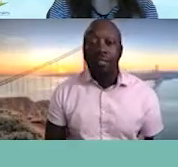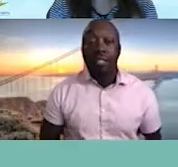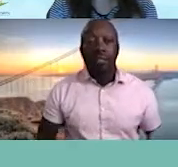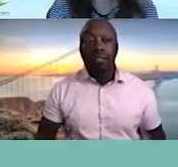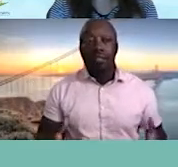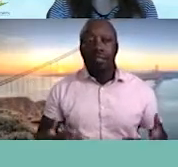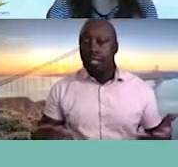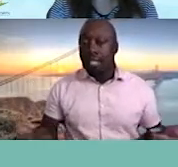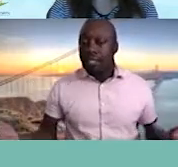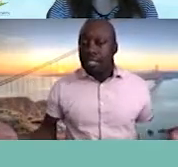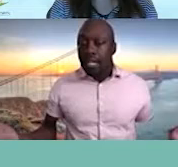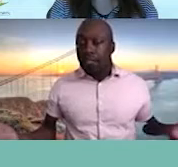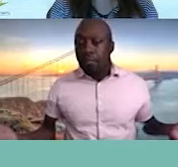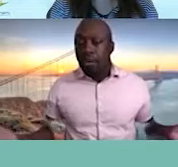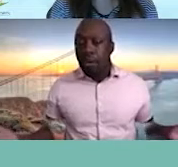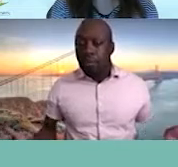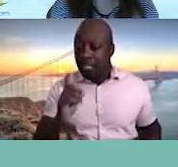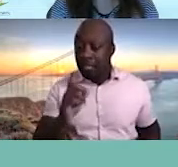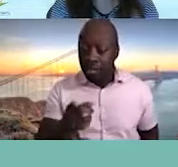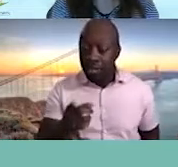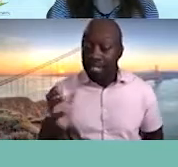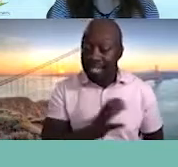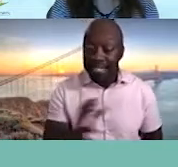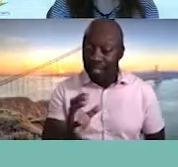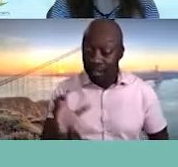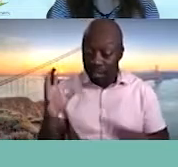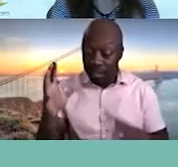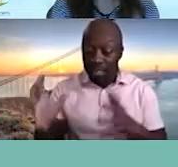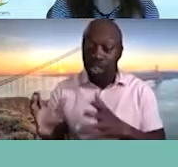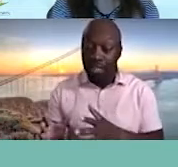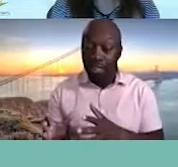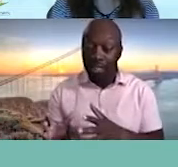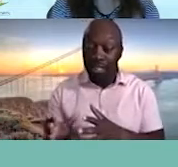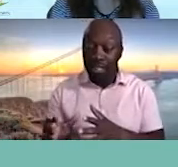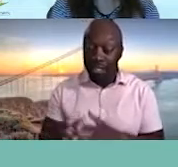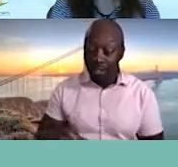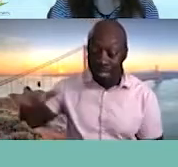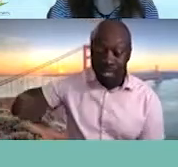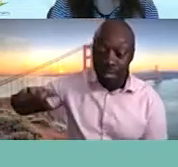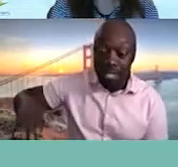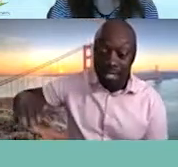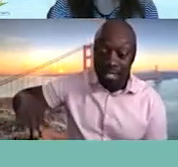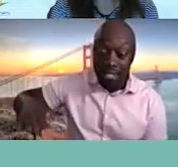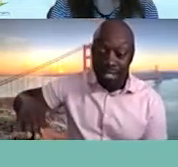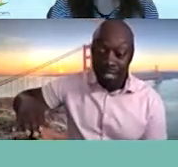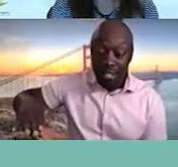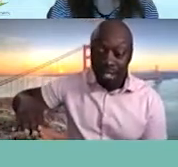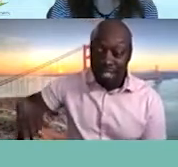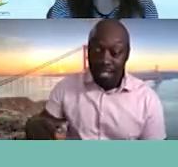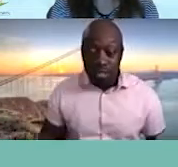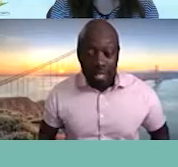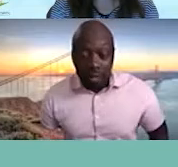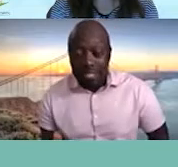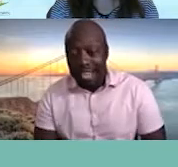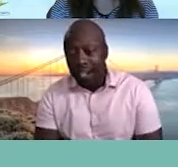that's their sign for more. But it's up to you to connect it to the situation. So if they do this, and